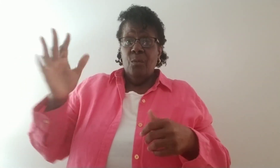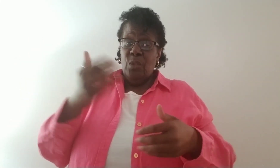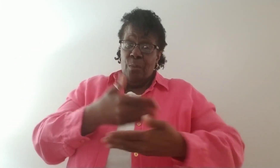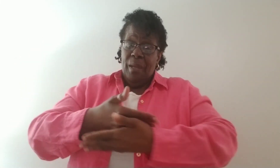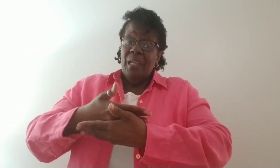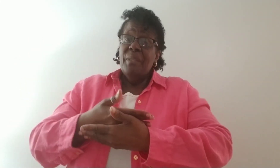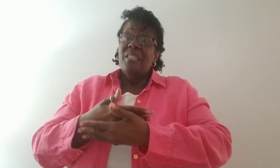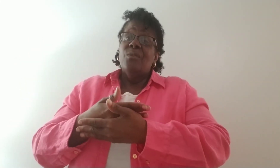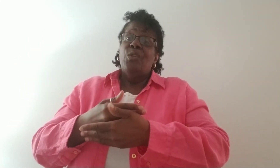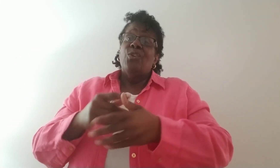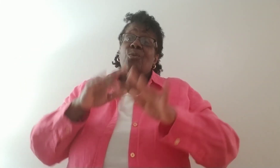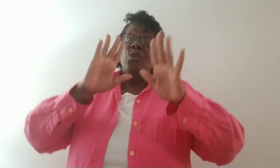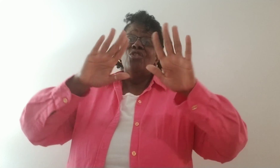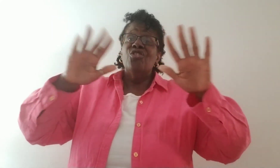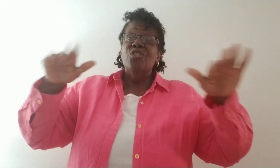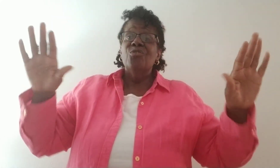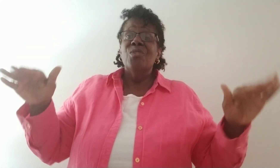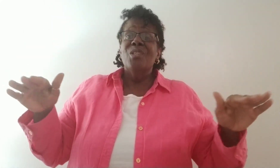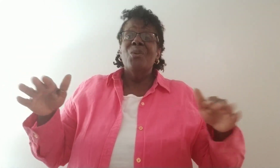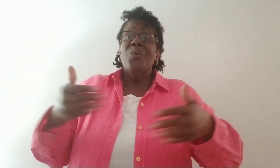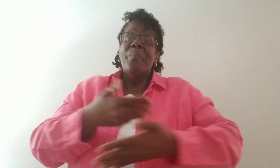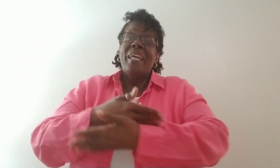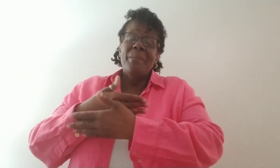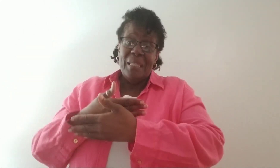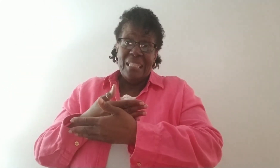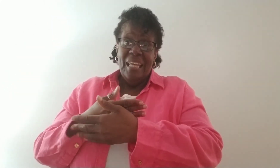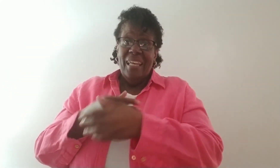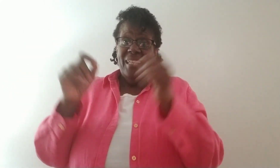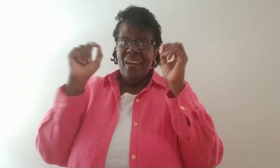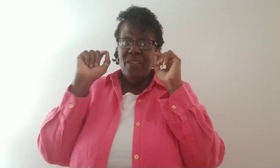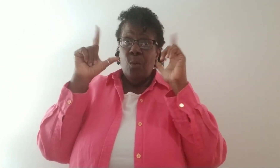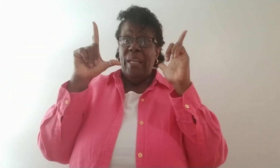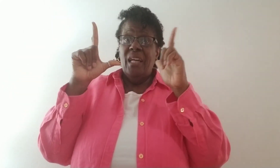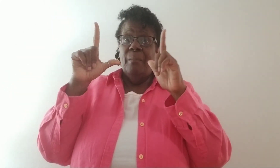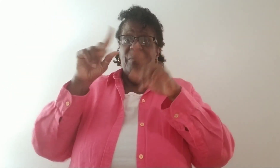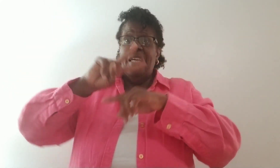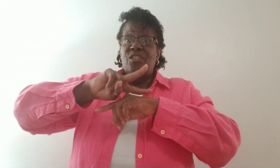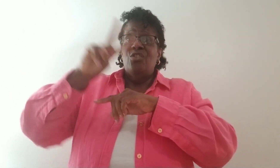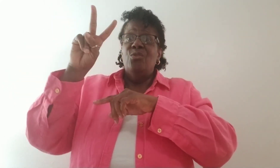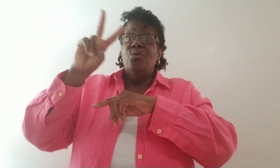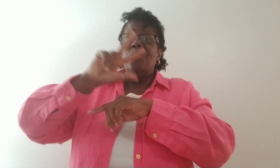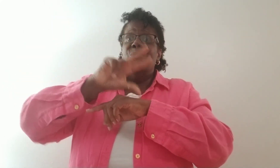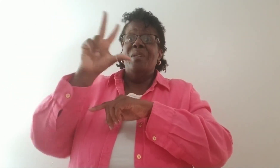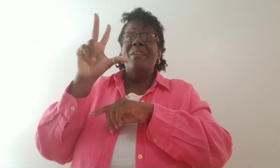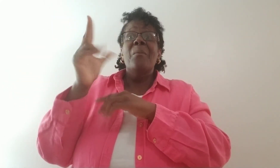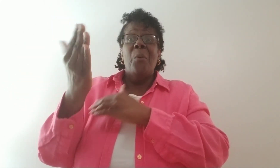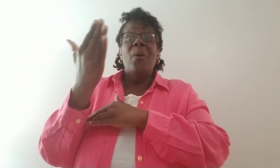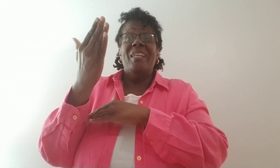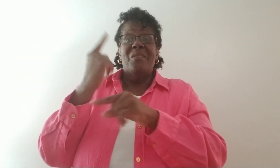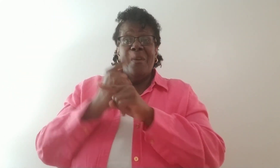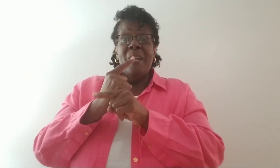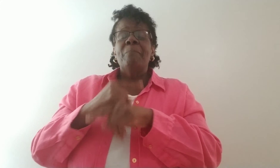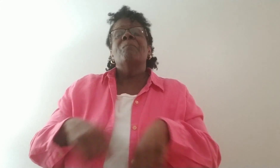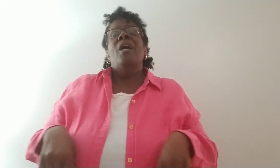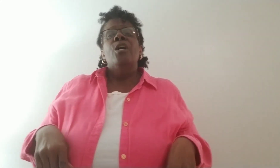your babies, when your children were babies and having to wake up at 2 or 3 in the morning, right? So,